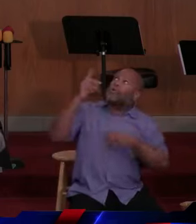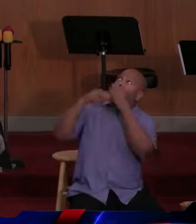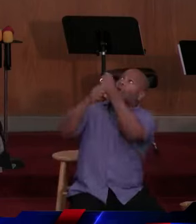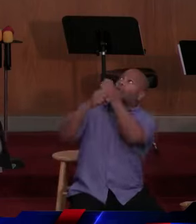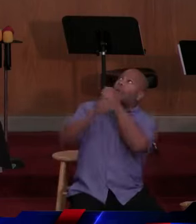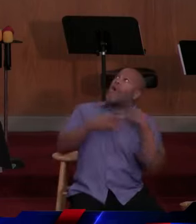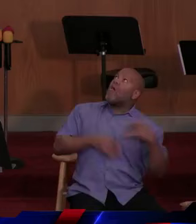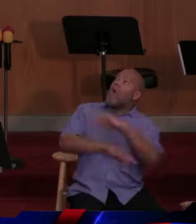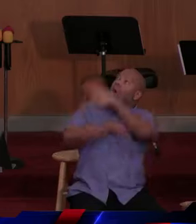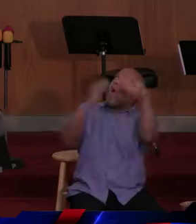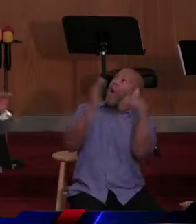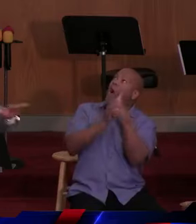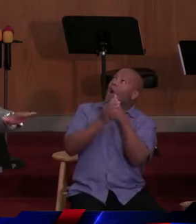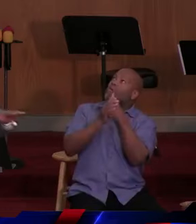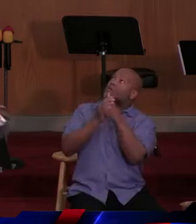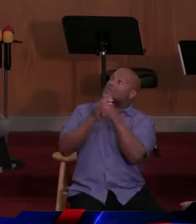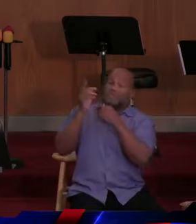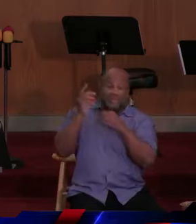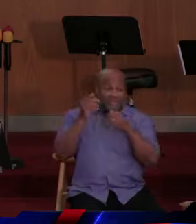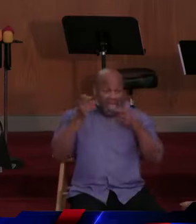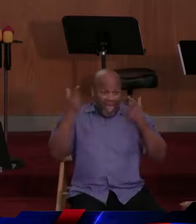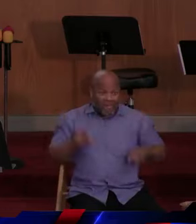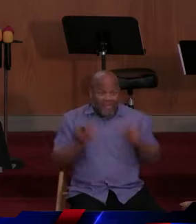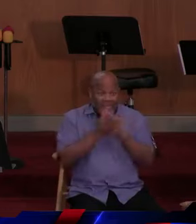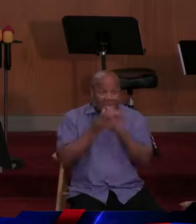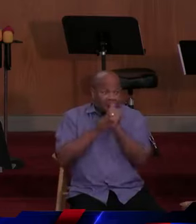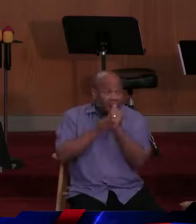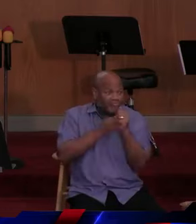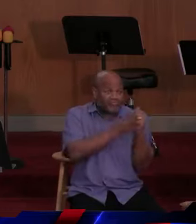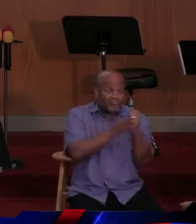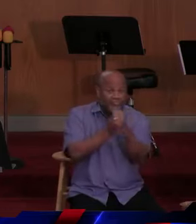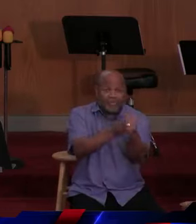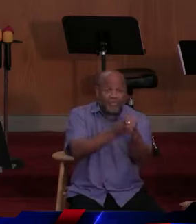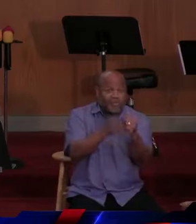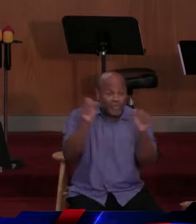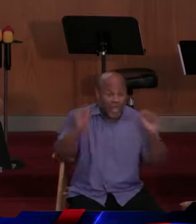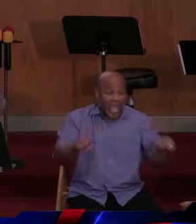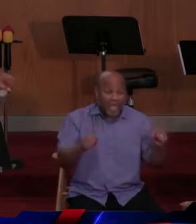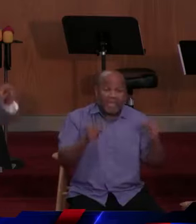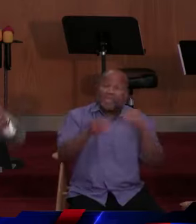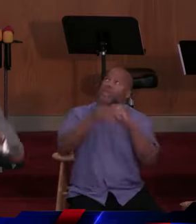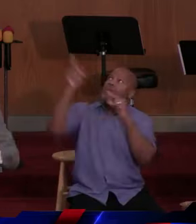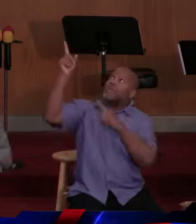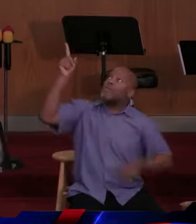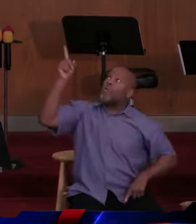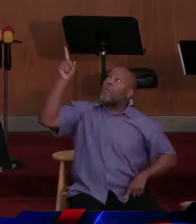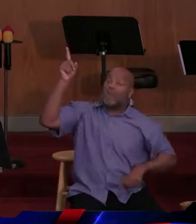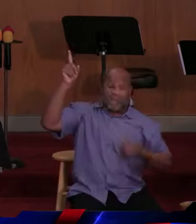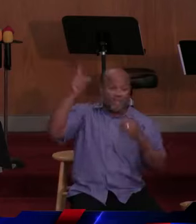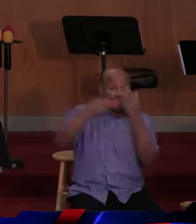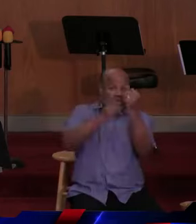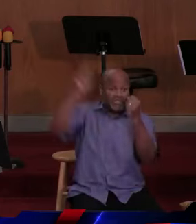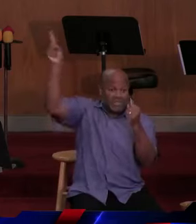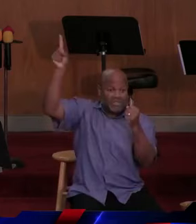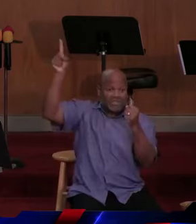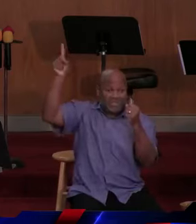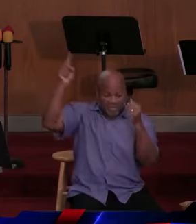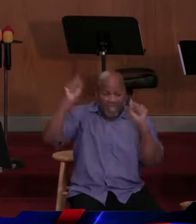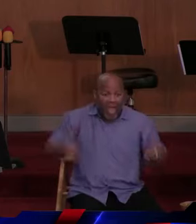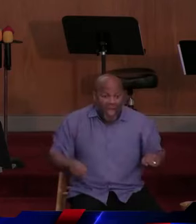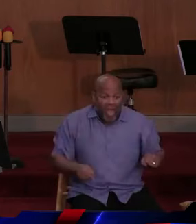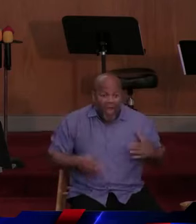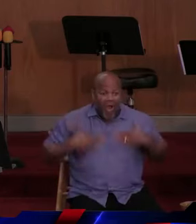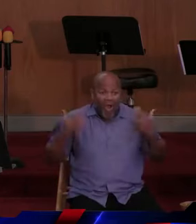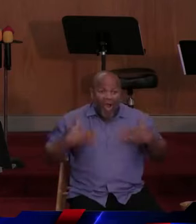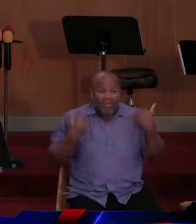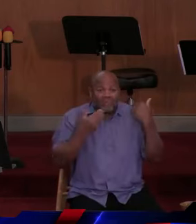him, he'll direct your path. You can trust in the Lord and have joy in the Lord you're trusting, even